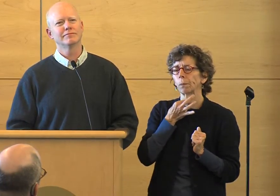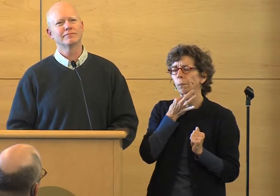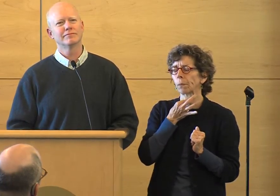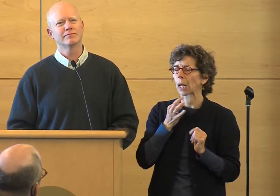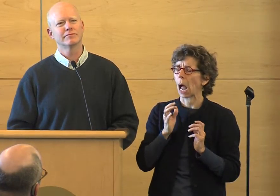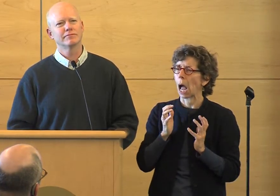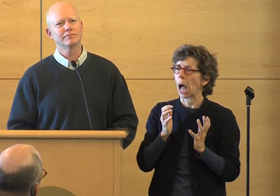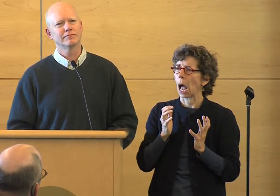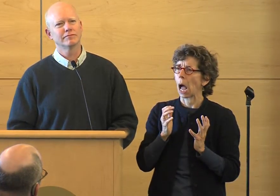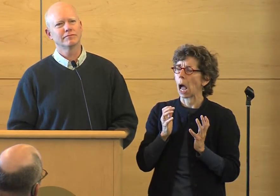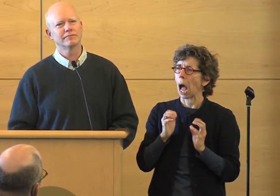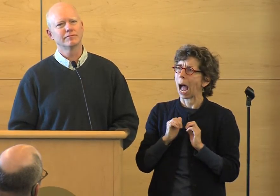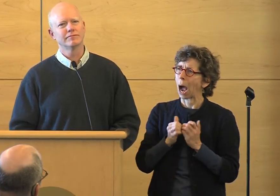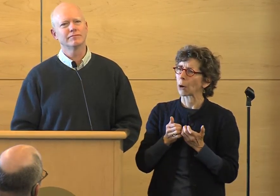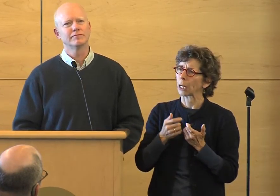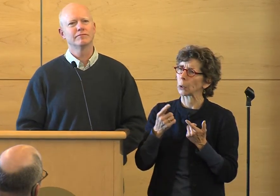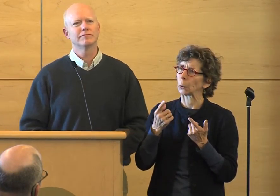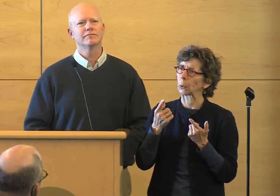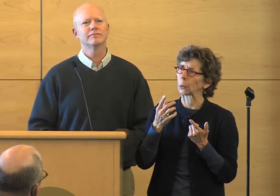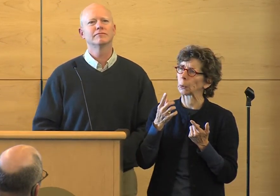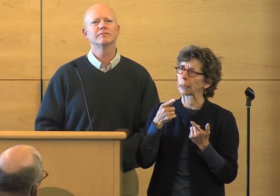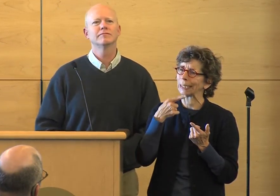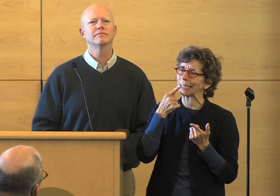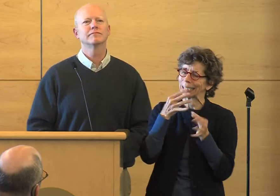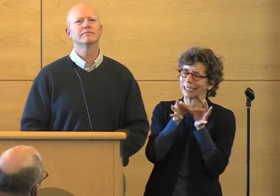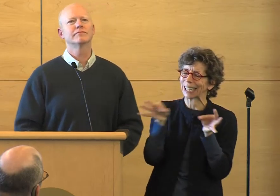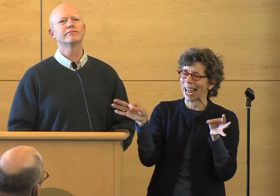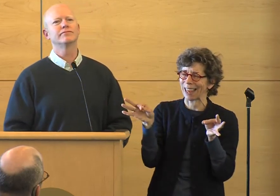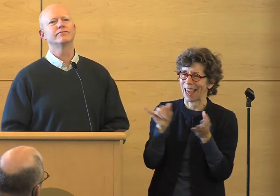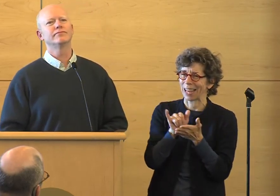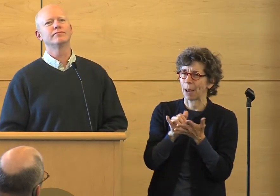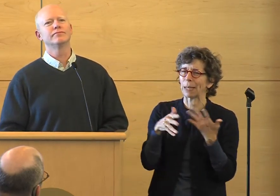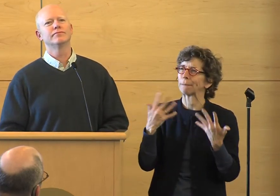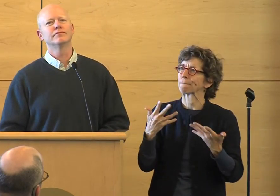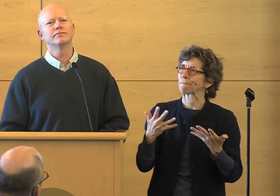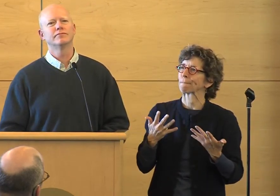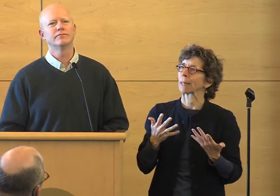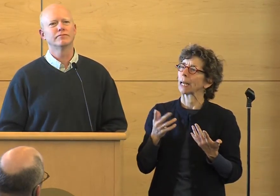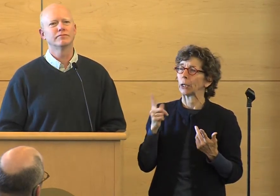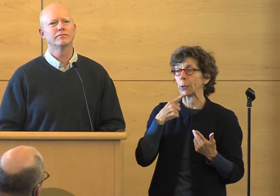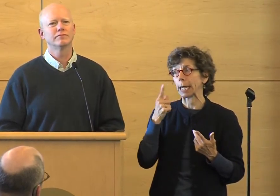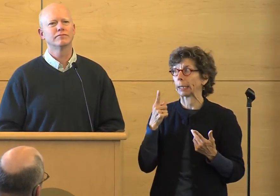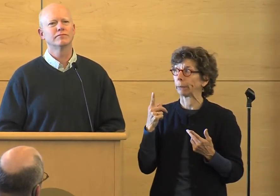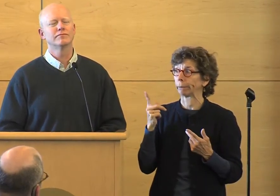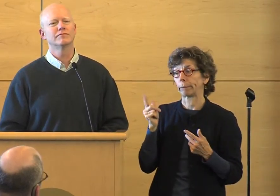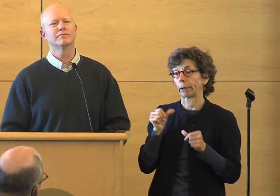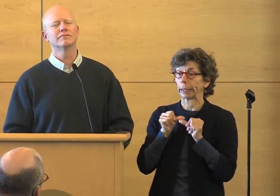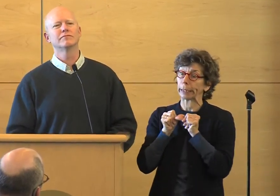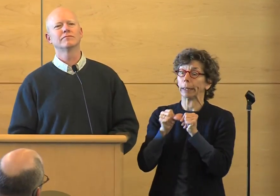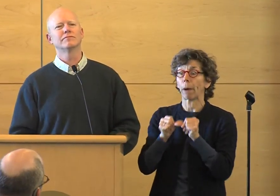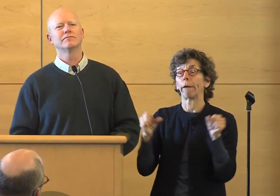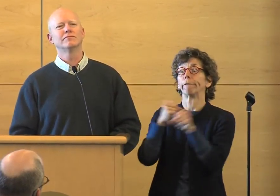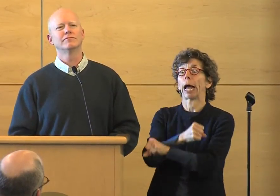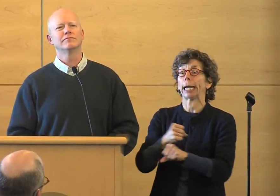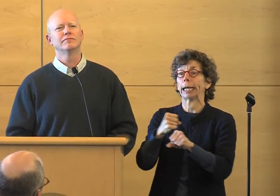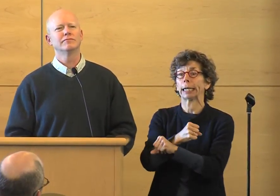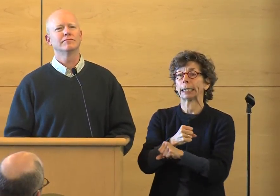To follow up on the lady's question in front of me over here to my left,